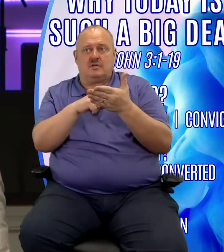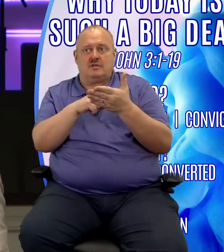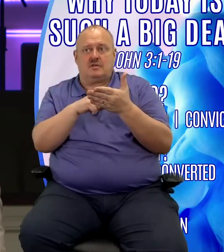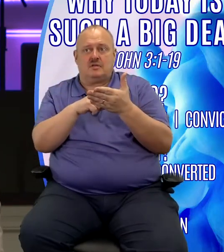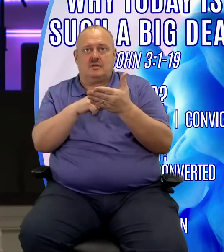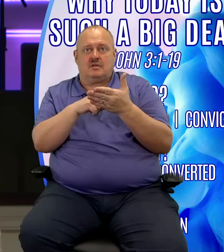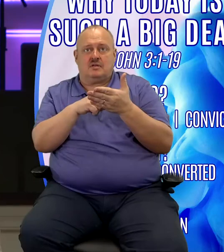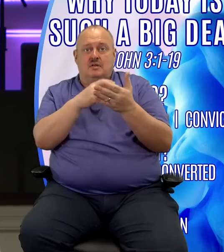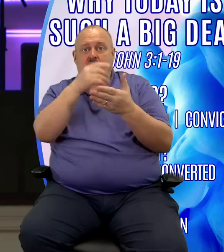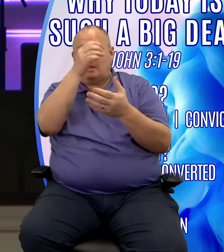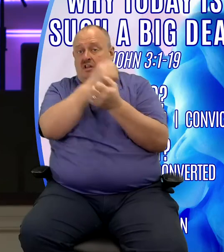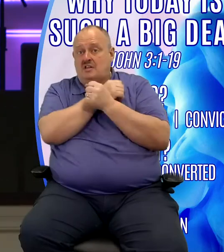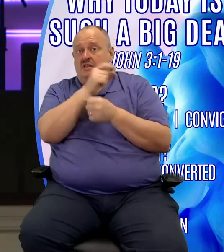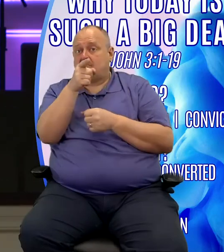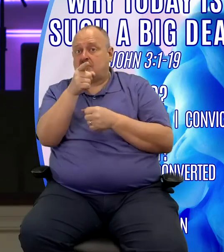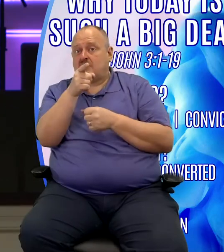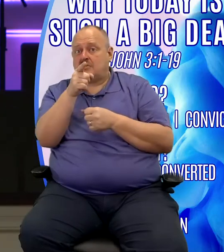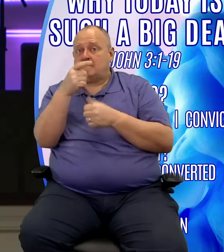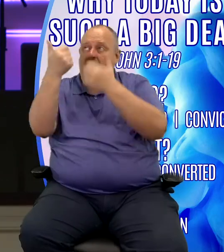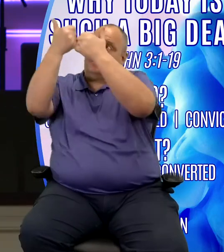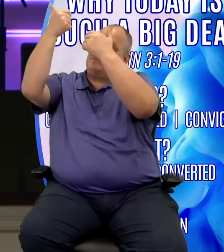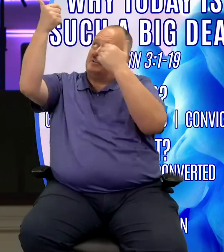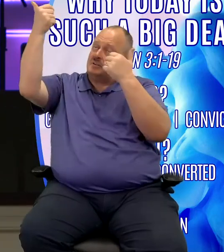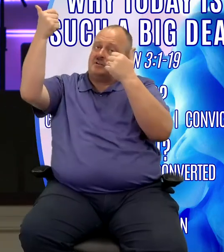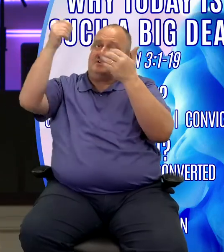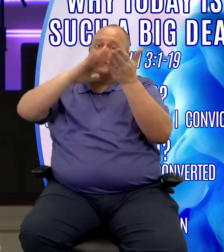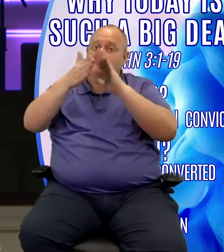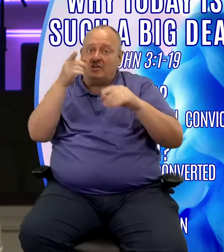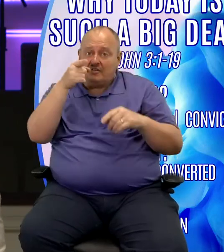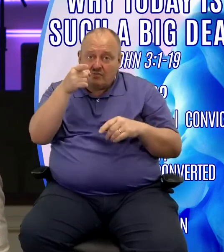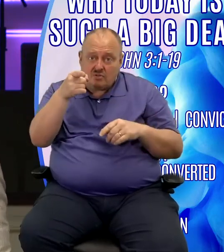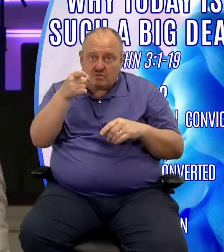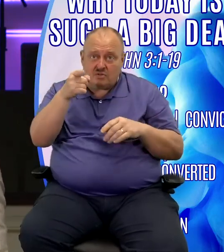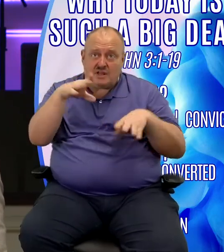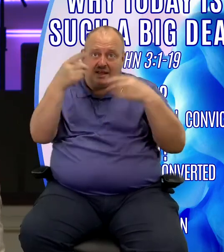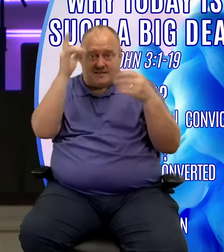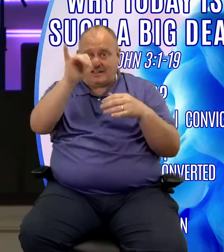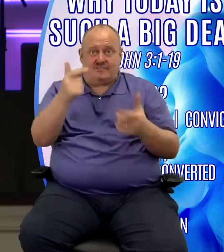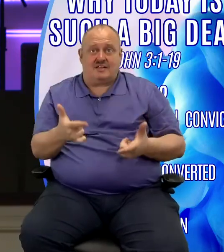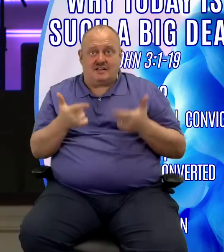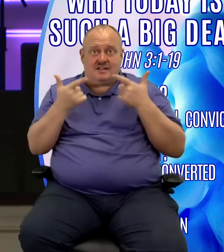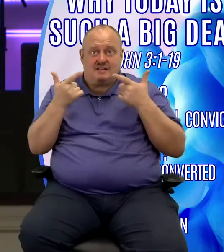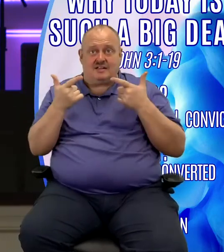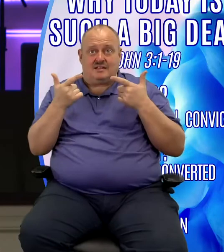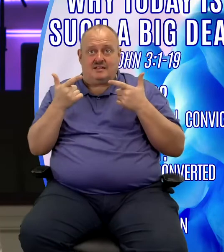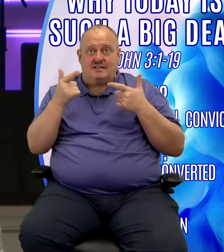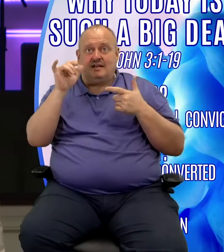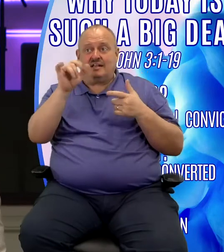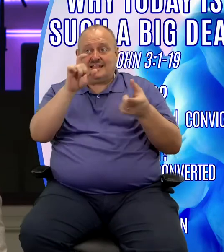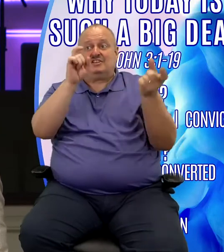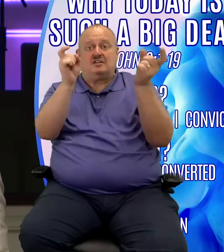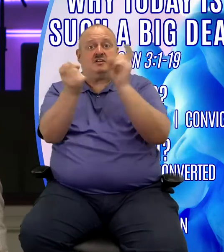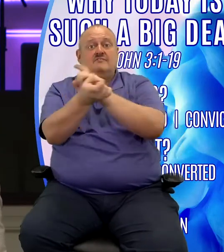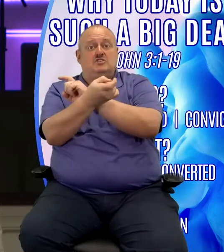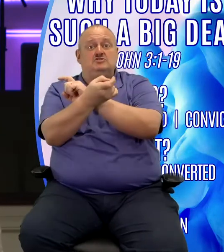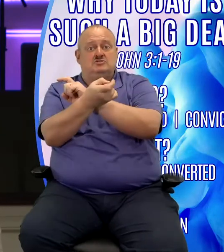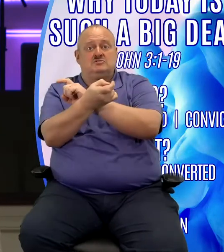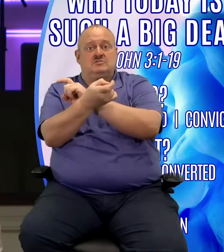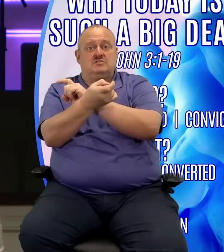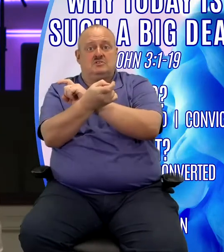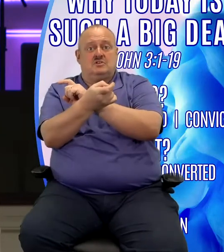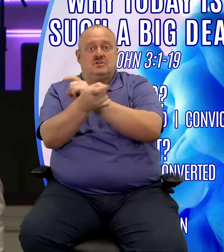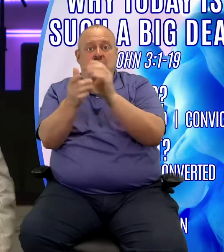God loves you. You're isolated because of sin. He wants to forgive you and give you everlasting life. See, that's the conversion. According to the